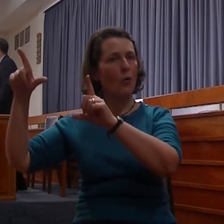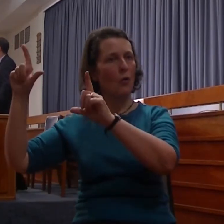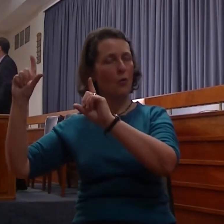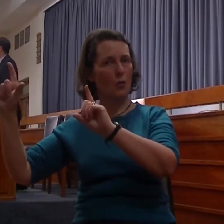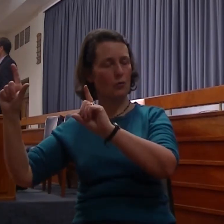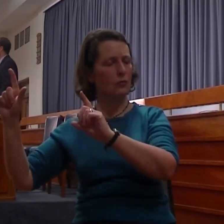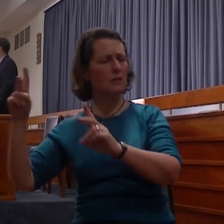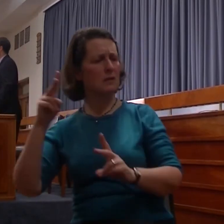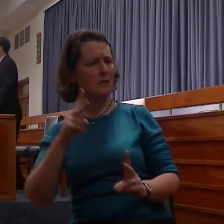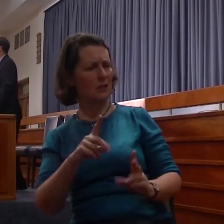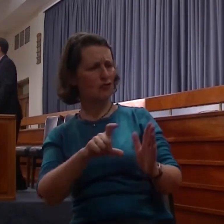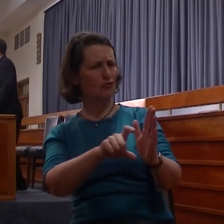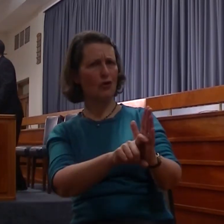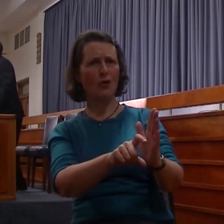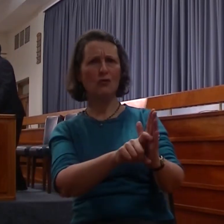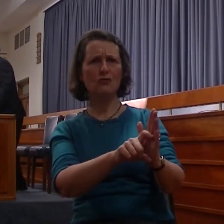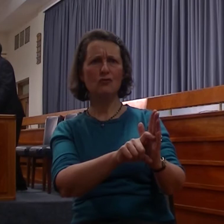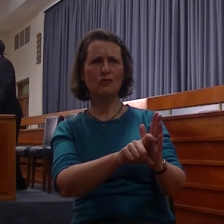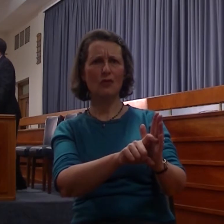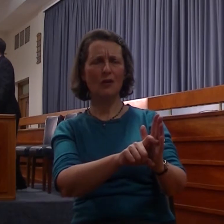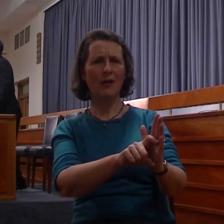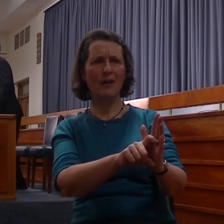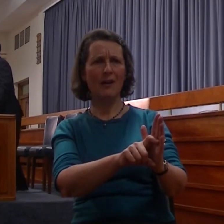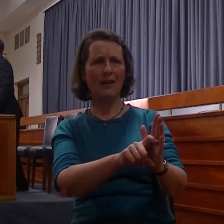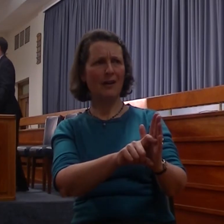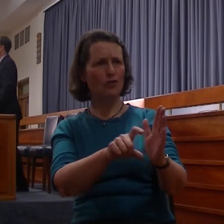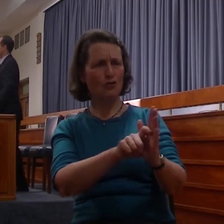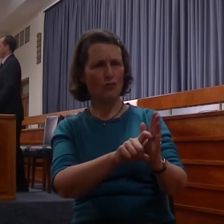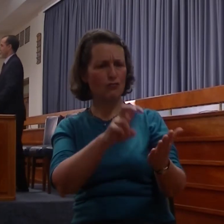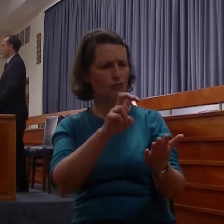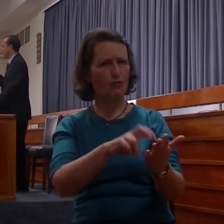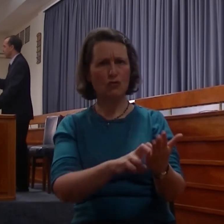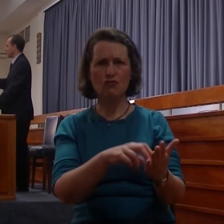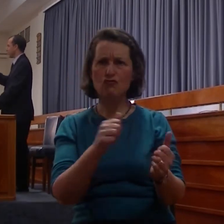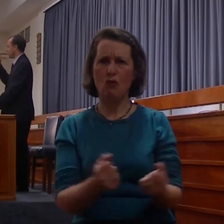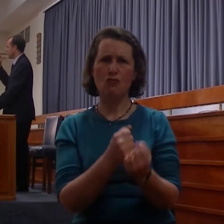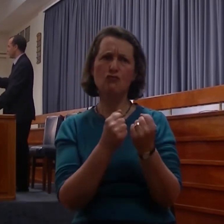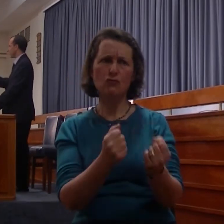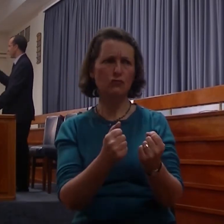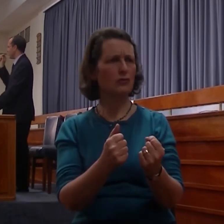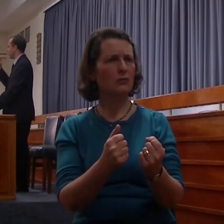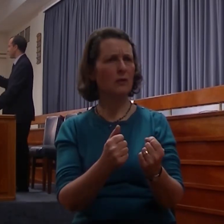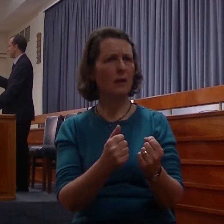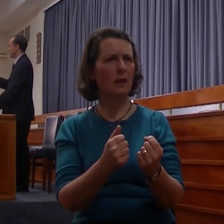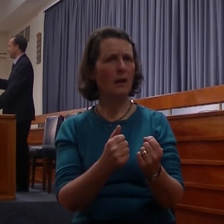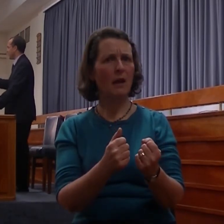see, brothers and sisters, the Lord is not indifferent for a church who